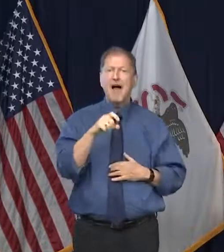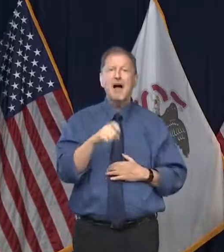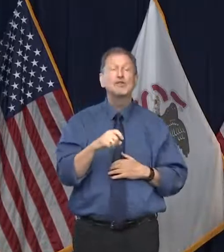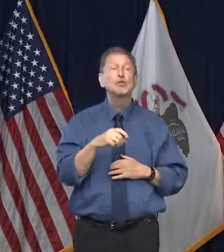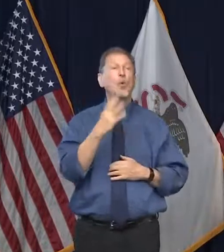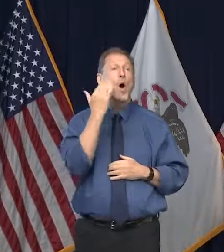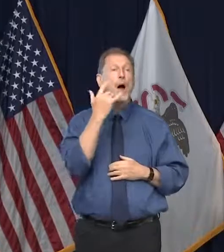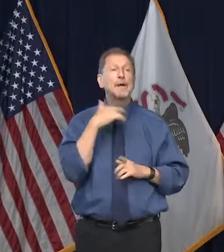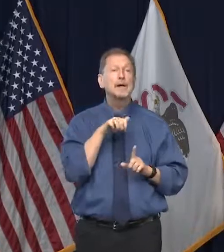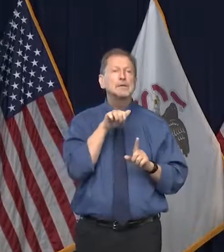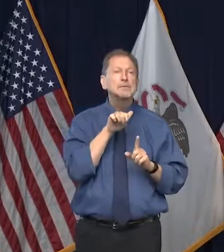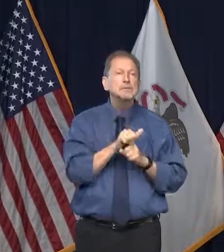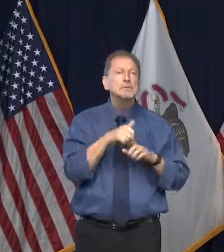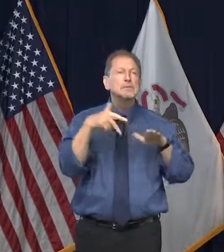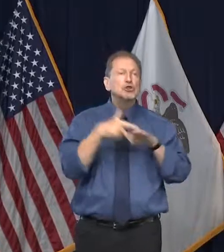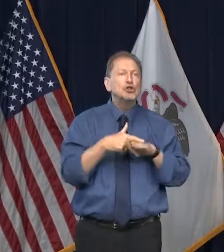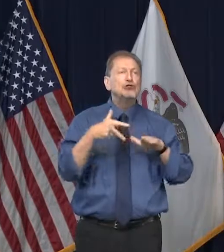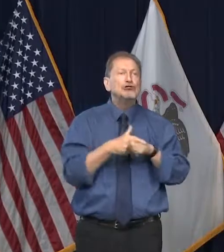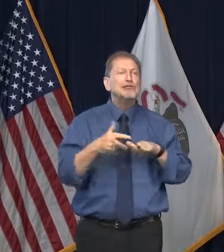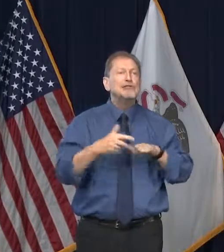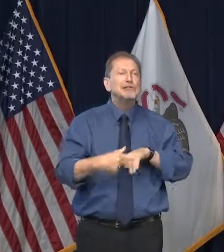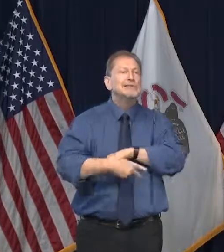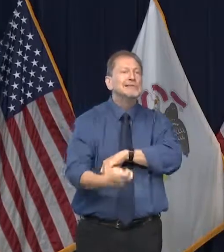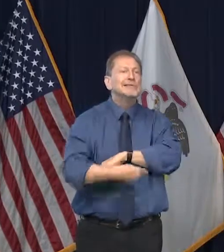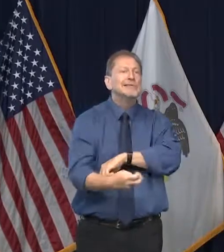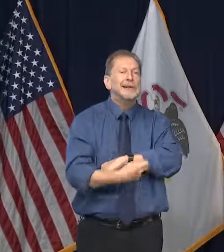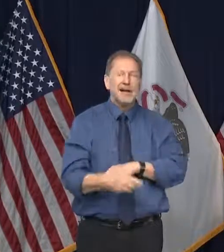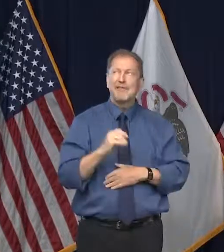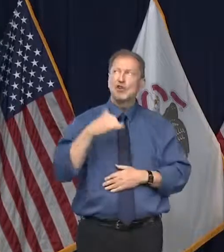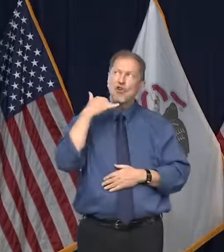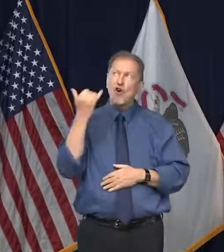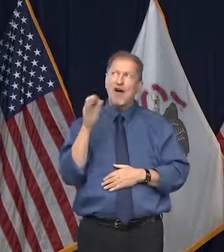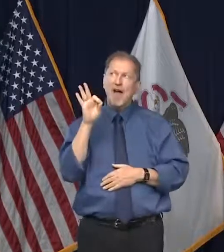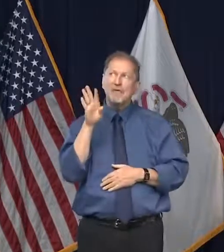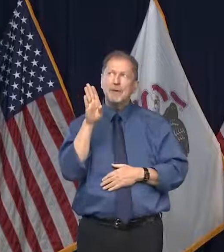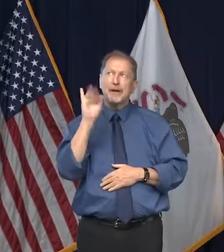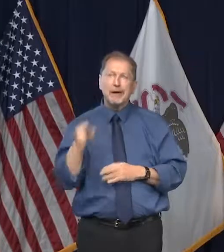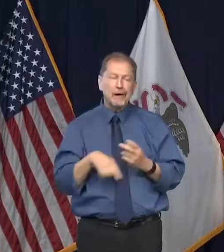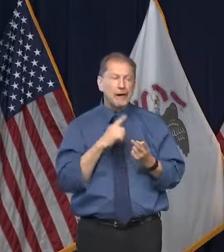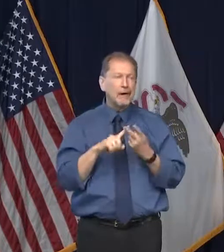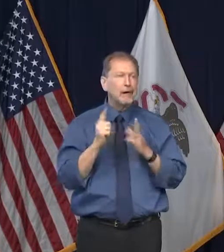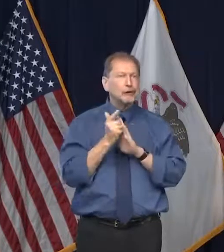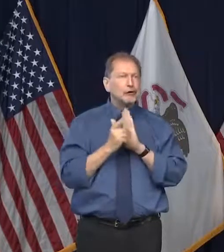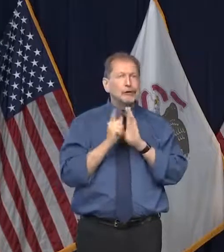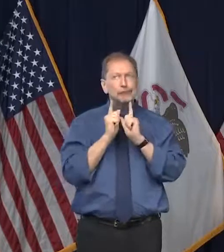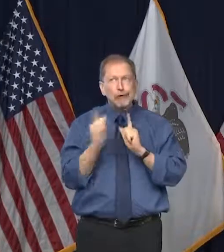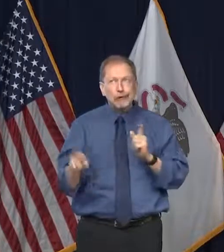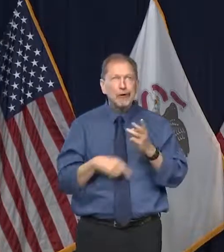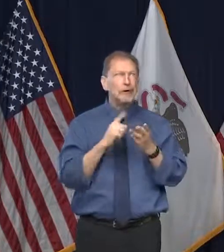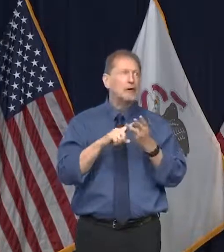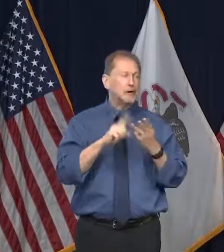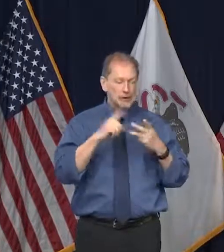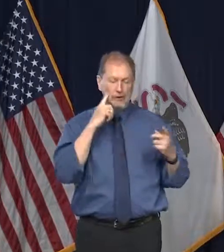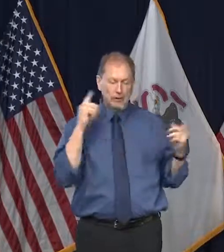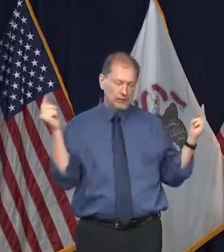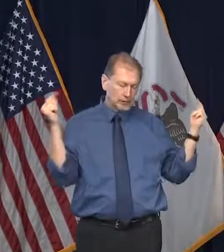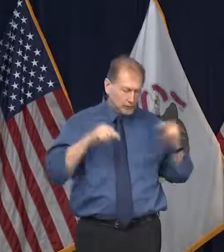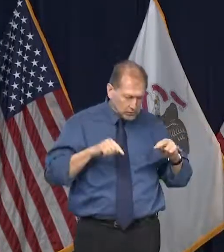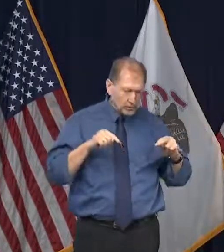in this, the Justice Department is involved in this, our Attorney General's office is involved in this. It's a